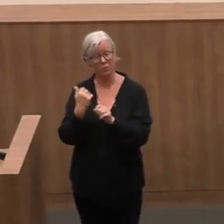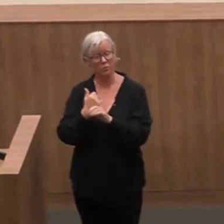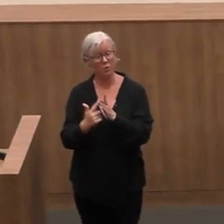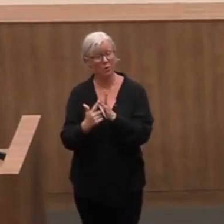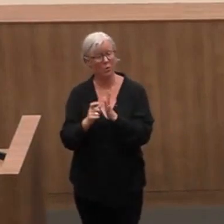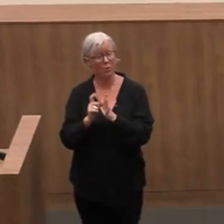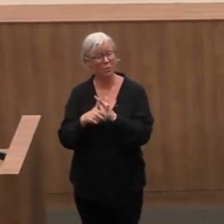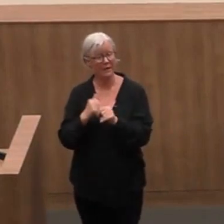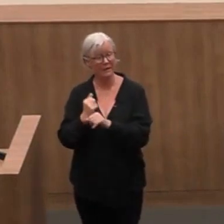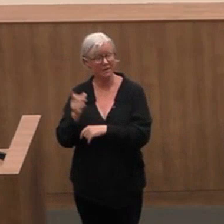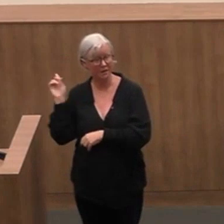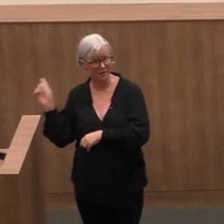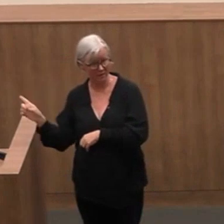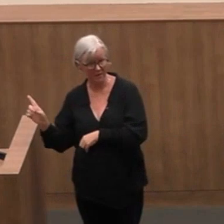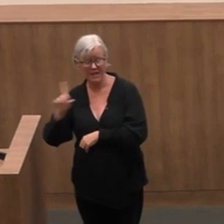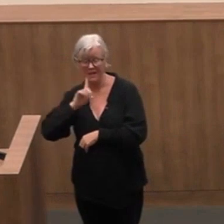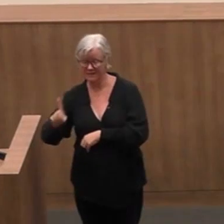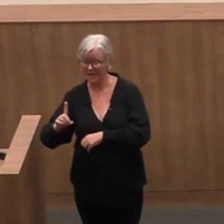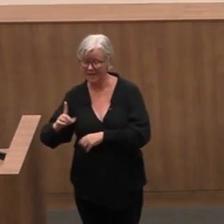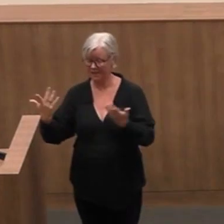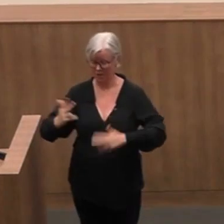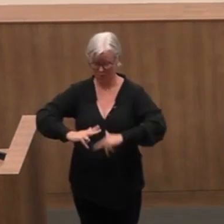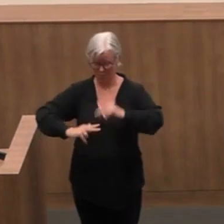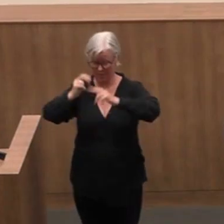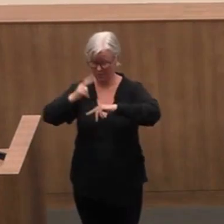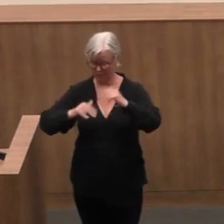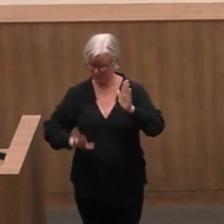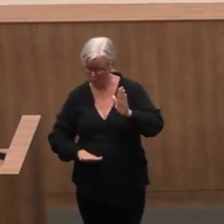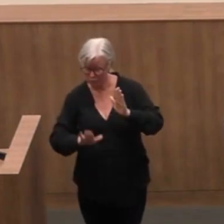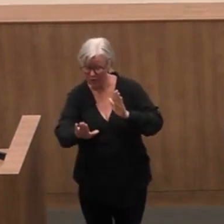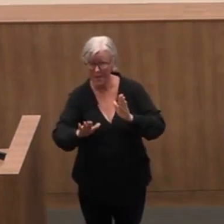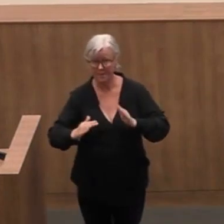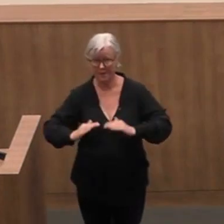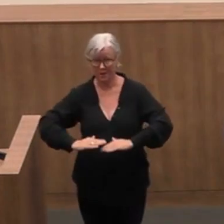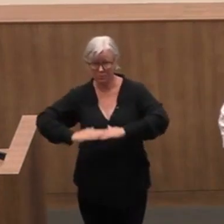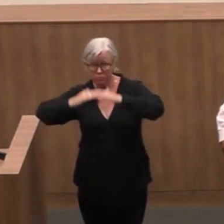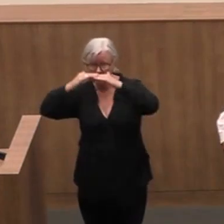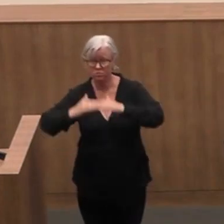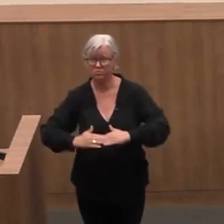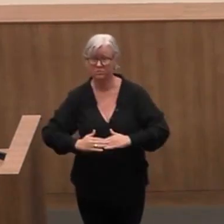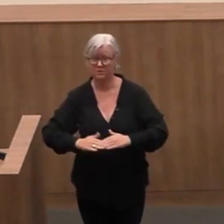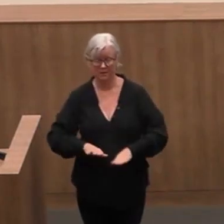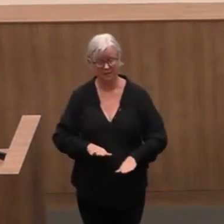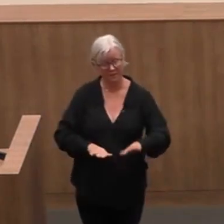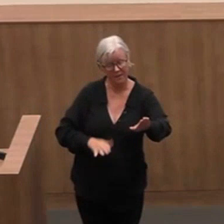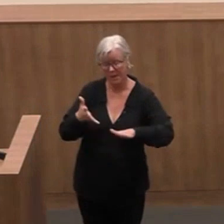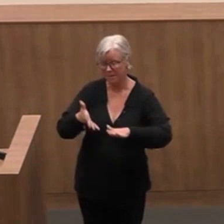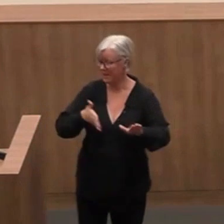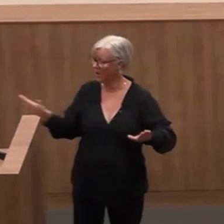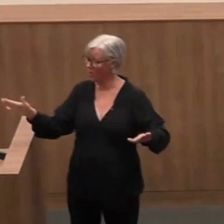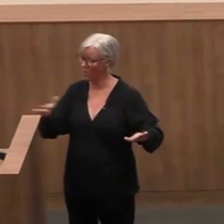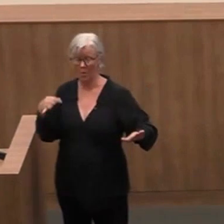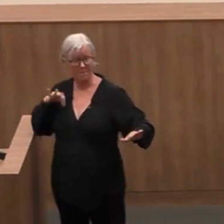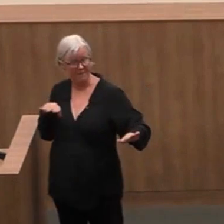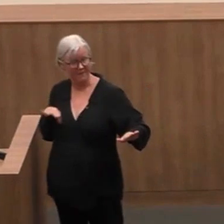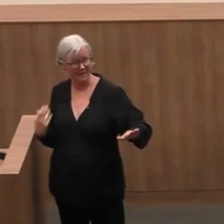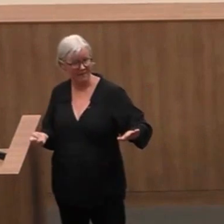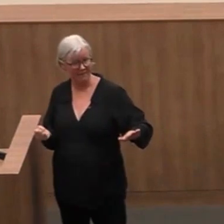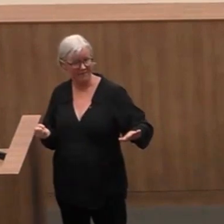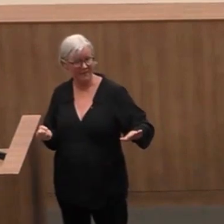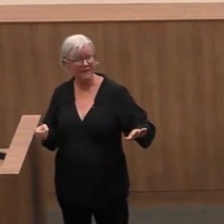we make buildings physically accessible, we provide that kind of notion of a ramp, we all benefit. And the same would